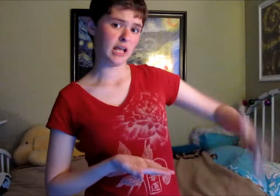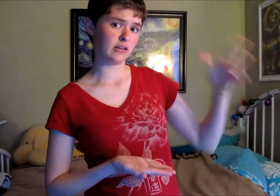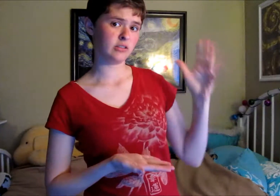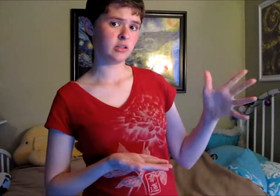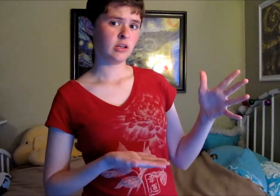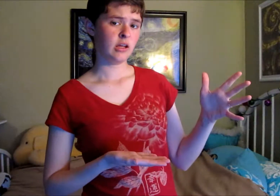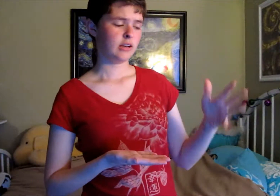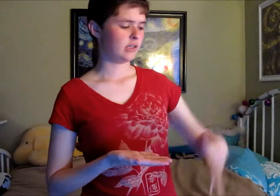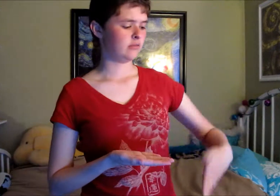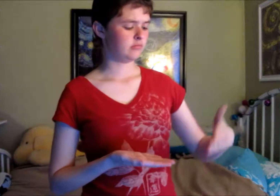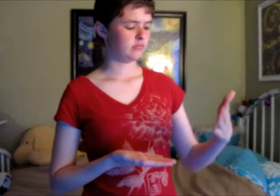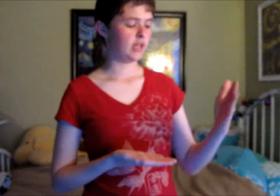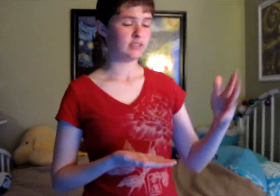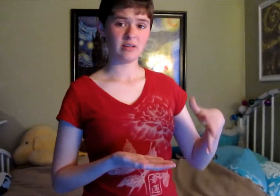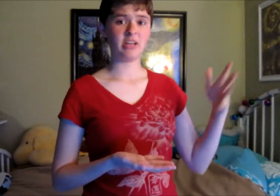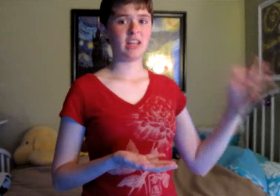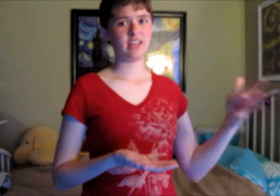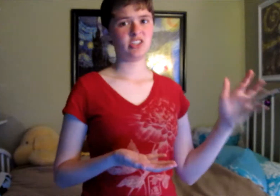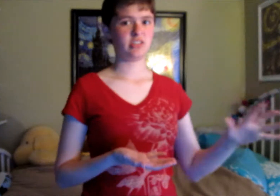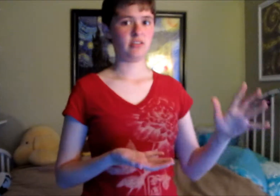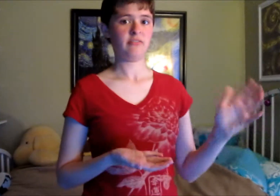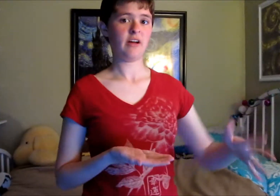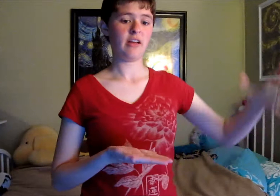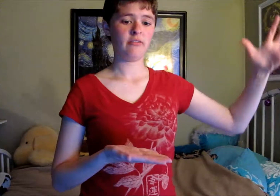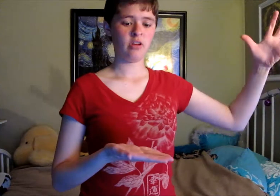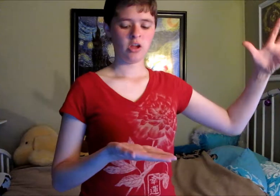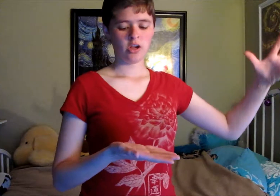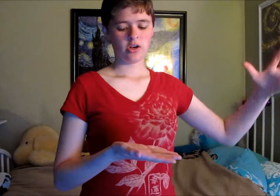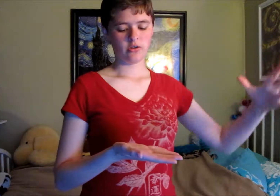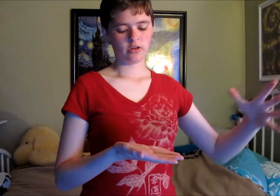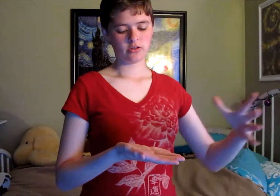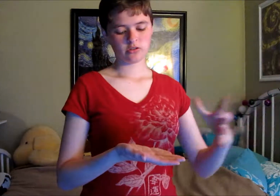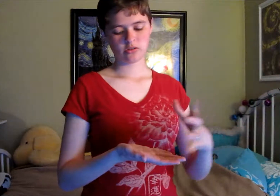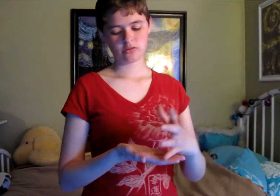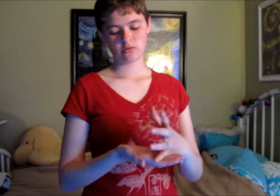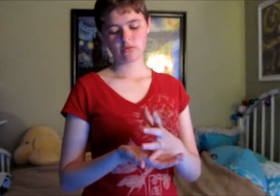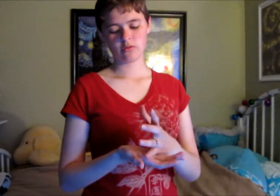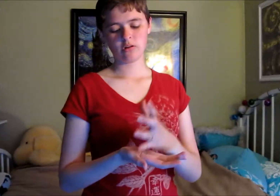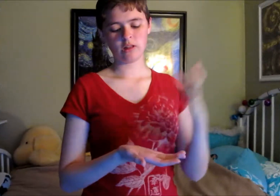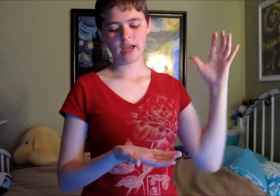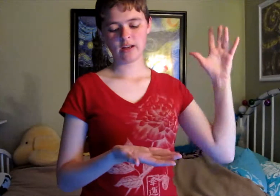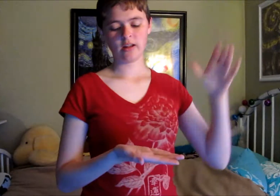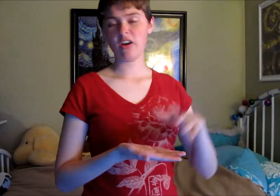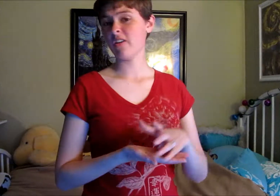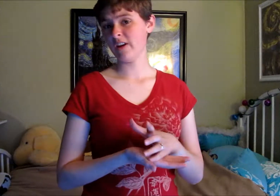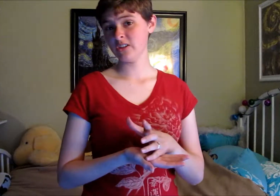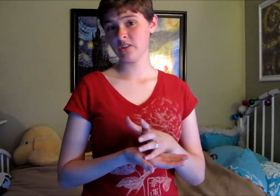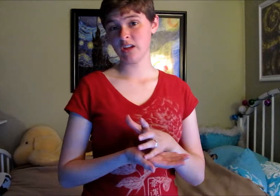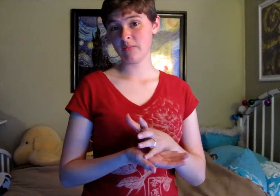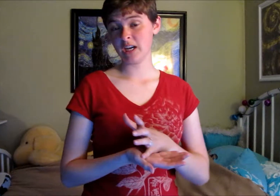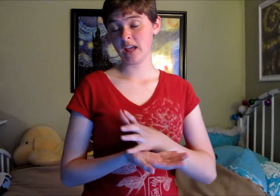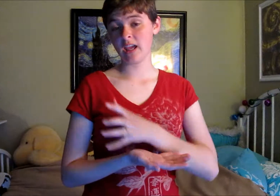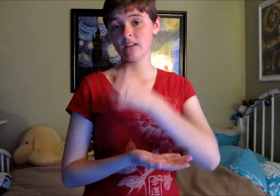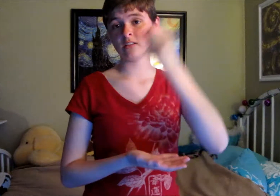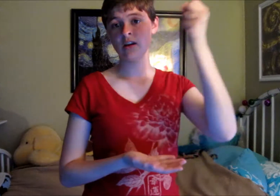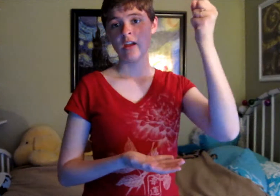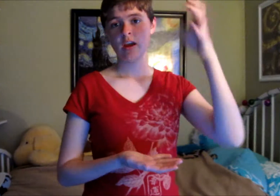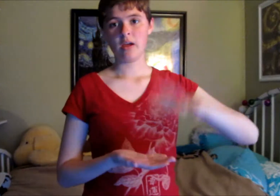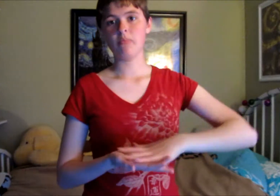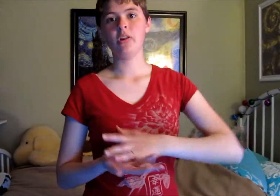hand, dominant hand, just a 5. You're going to glide it across your dominant hand and pull it